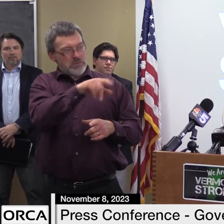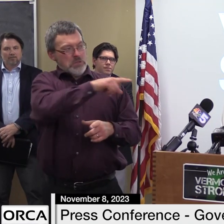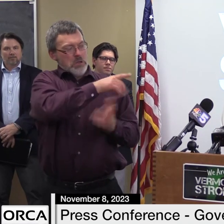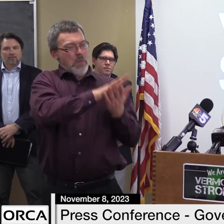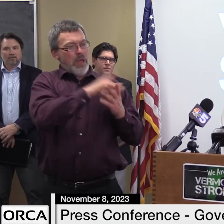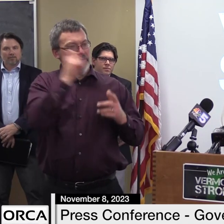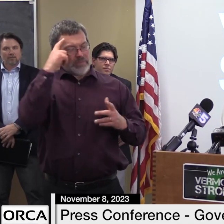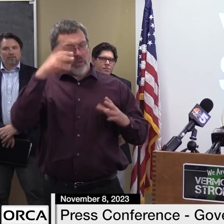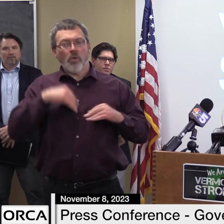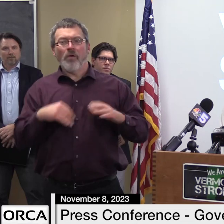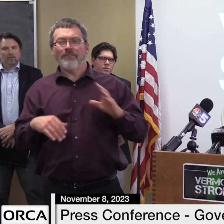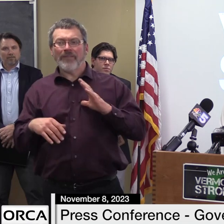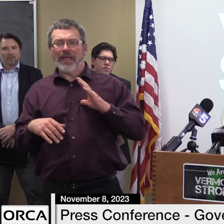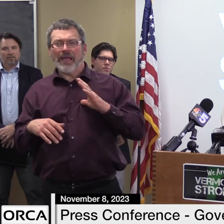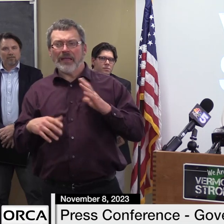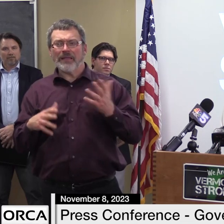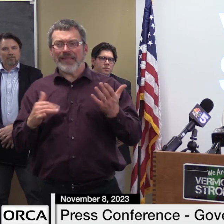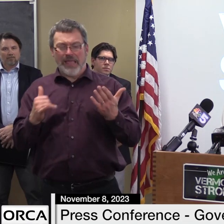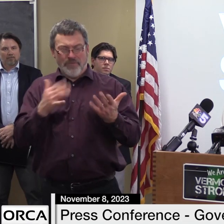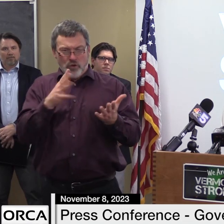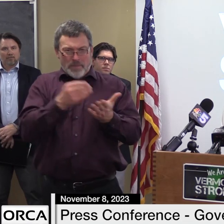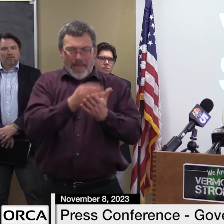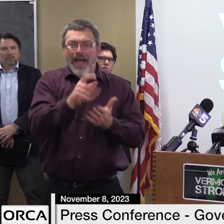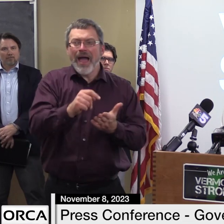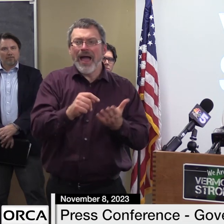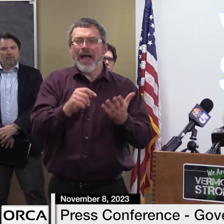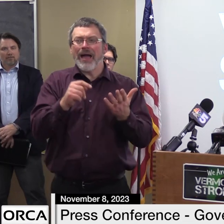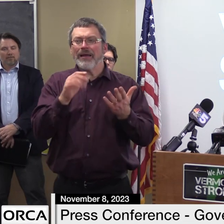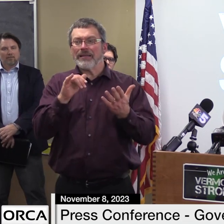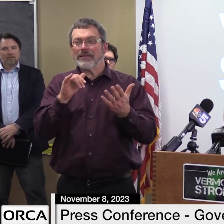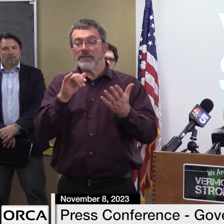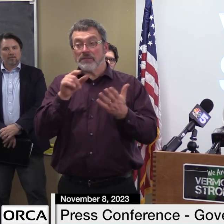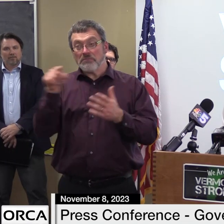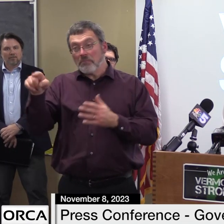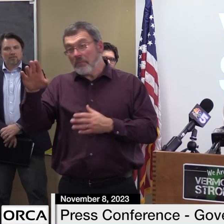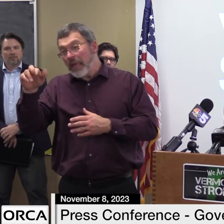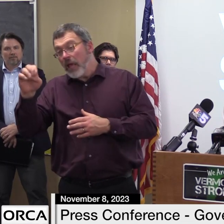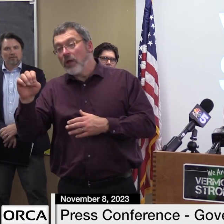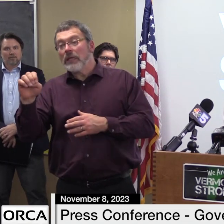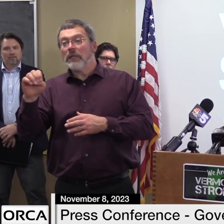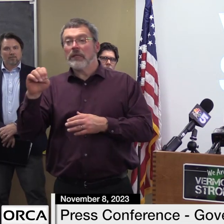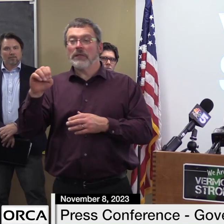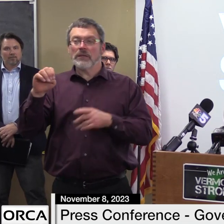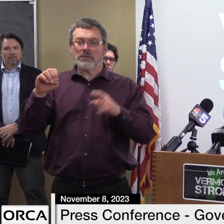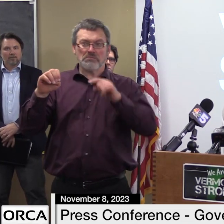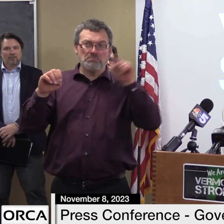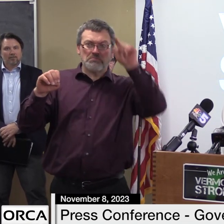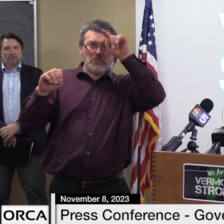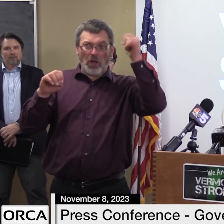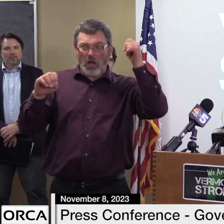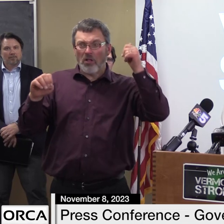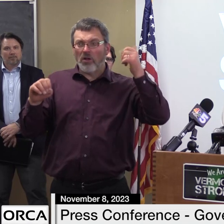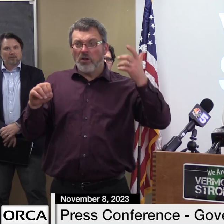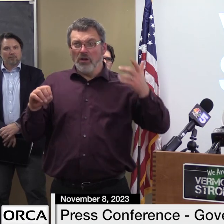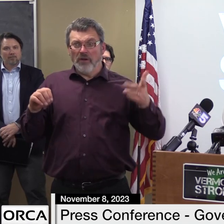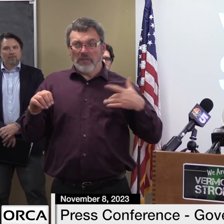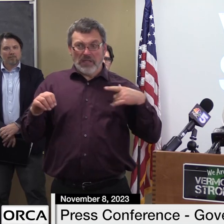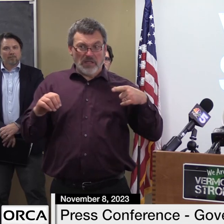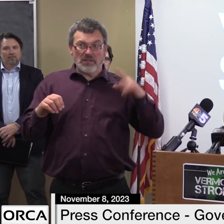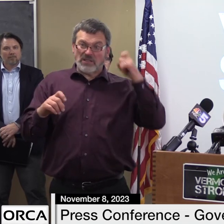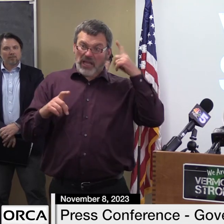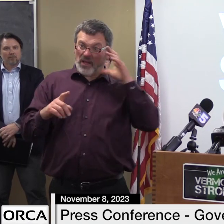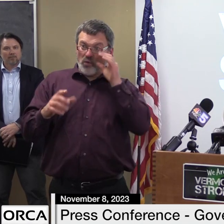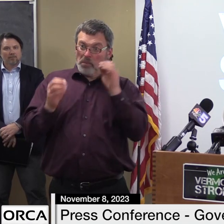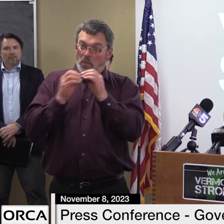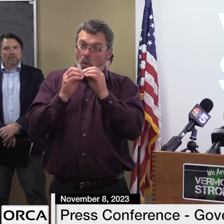buyout program for Barry and some of these other communities. I mean, would that ever be in the cards for the state to buy out that plot of land